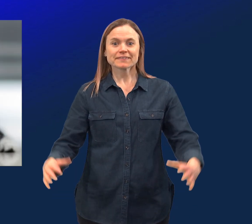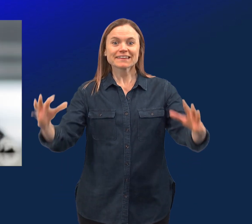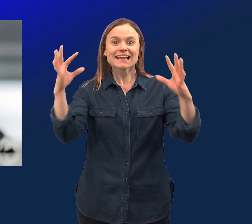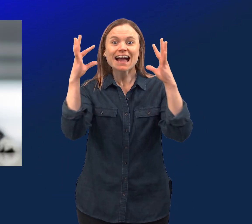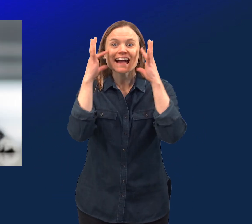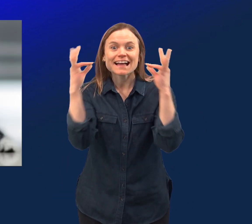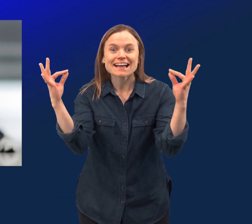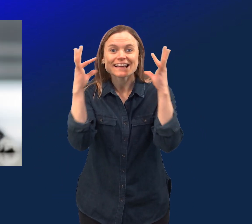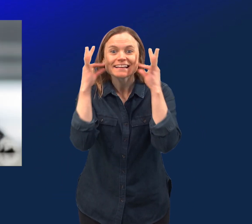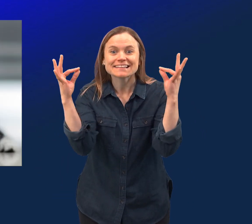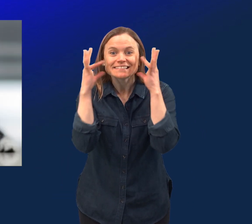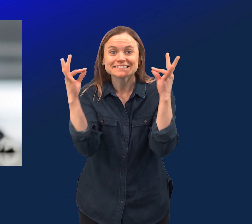Cat